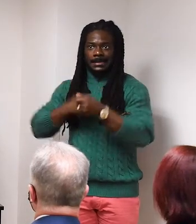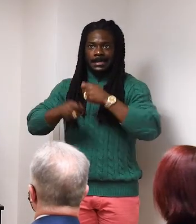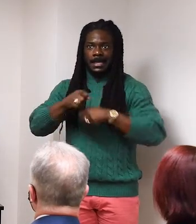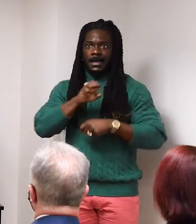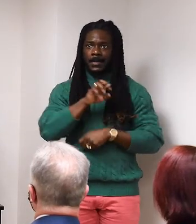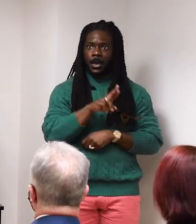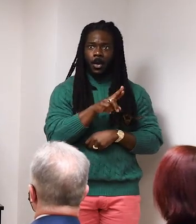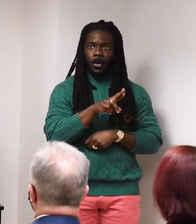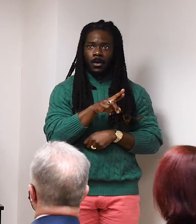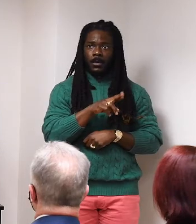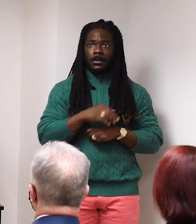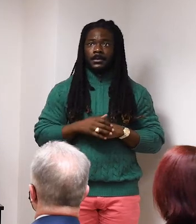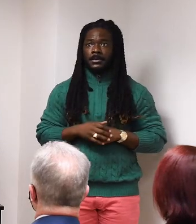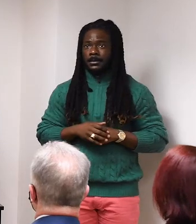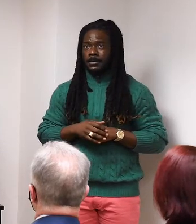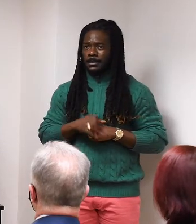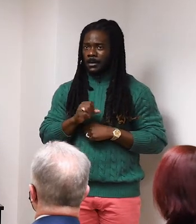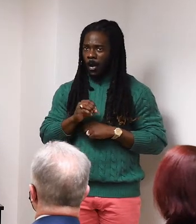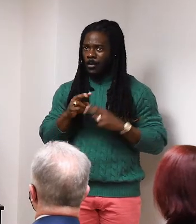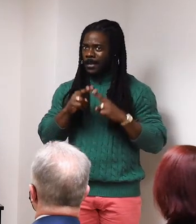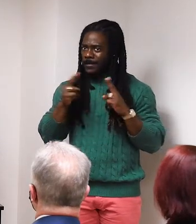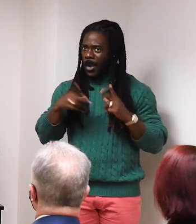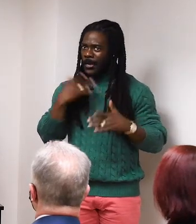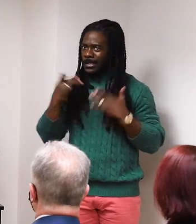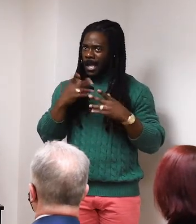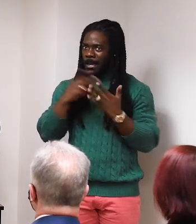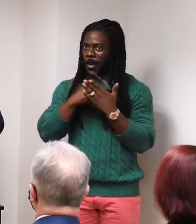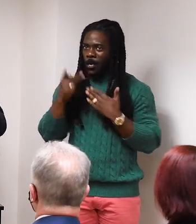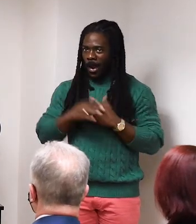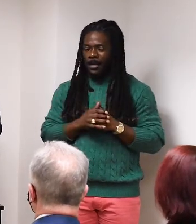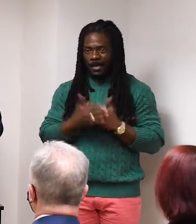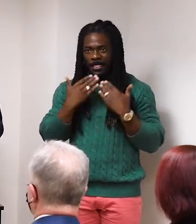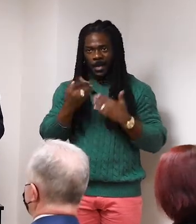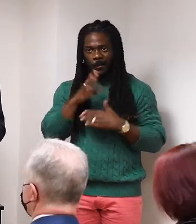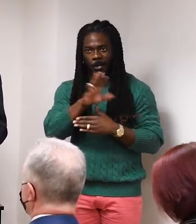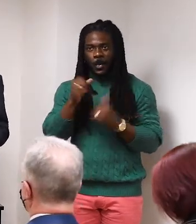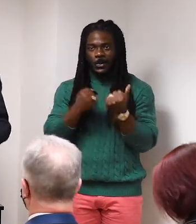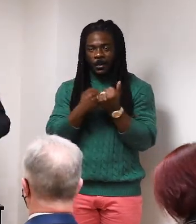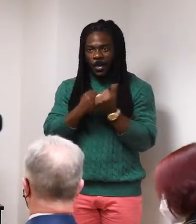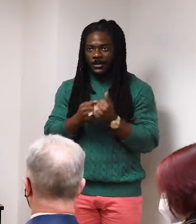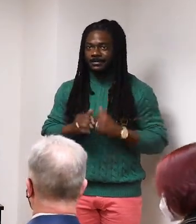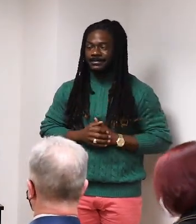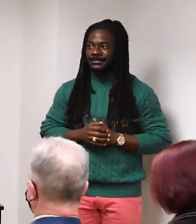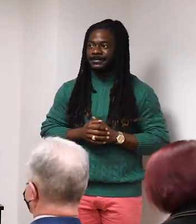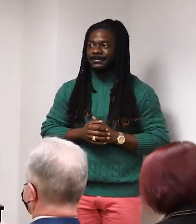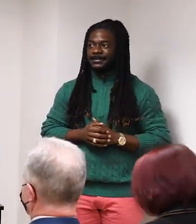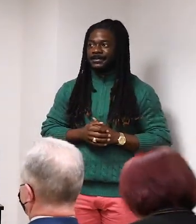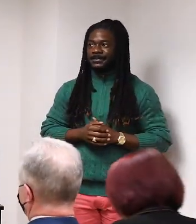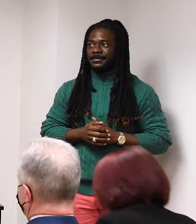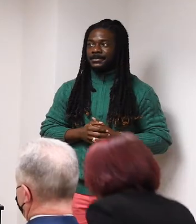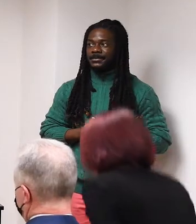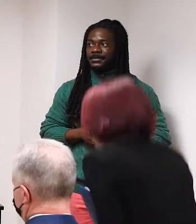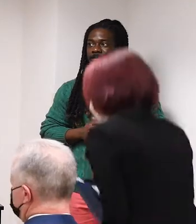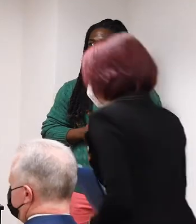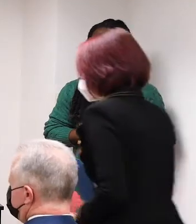emergency room. So it's a very exciting program. Thank you for your support.